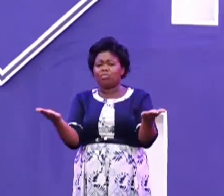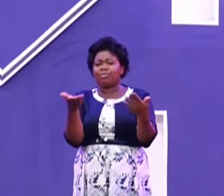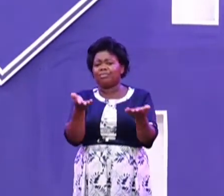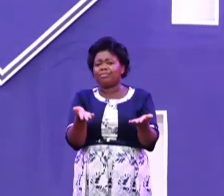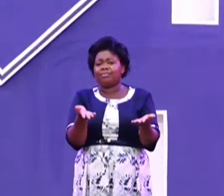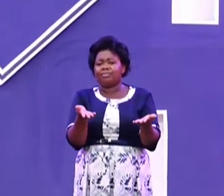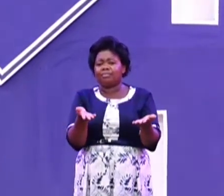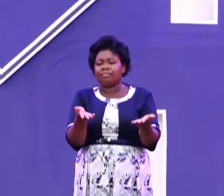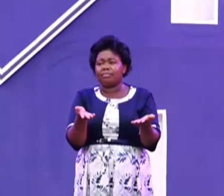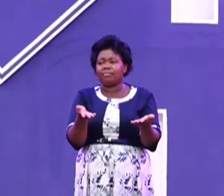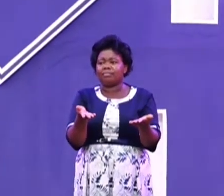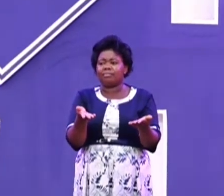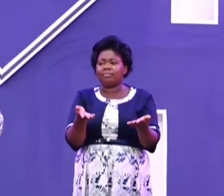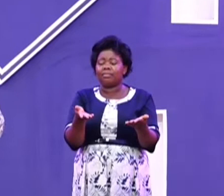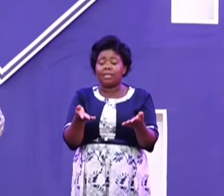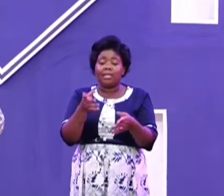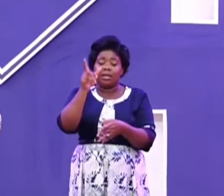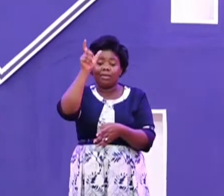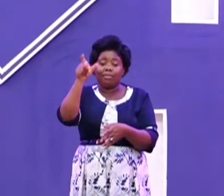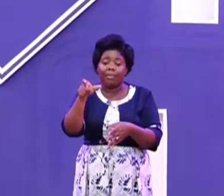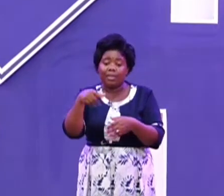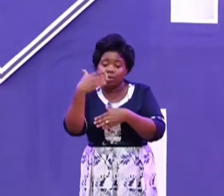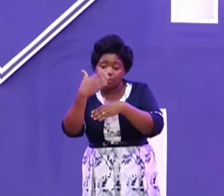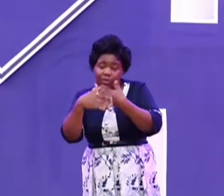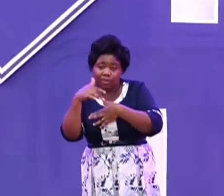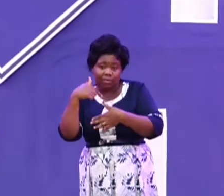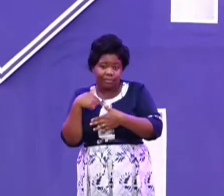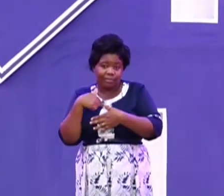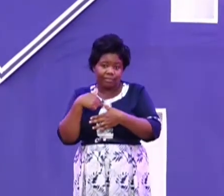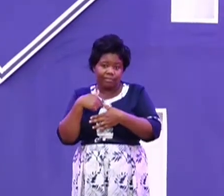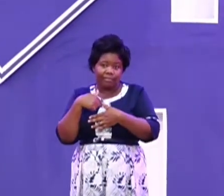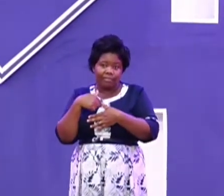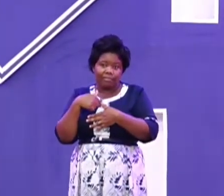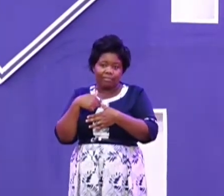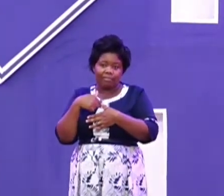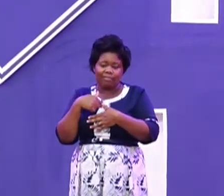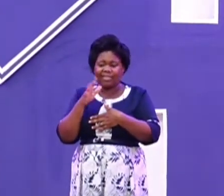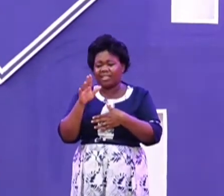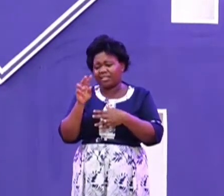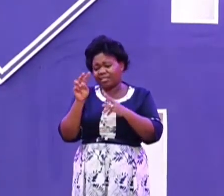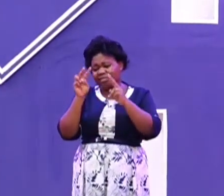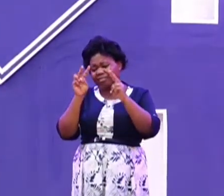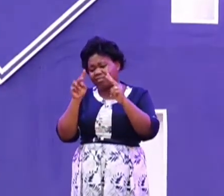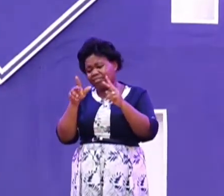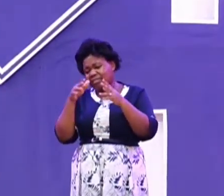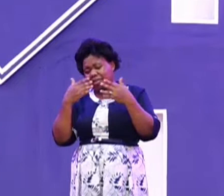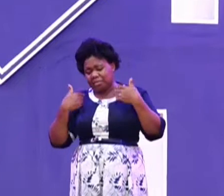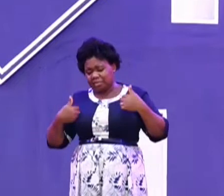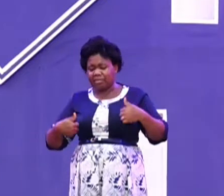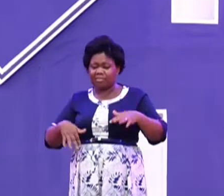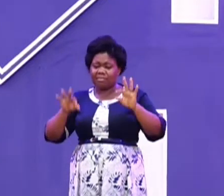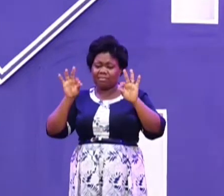the newspapers. Katonda yali aninaanye. Now my neighbor. Sajja watu ngatalabika bulungi nnyo. He wasn't looking good.